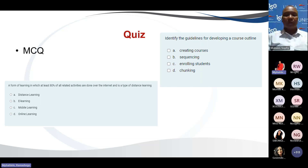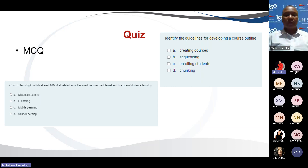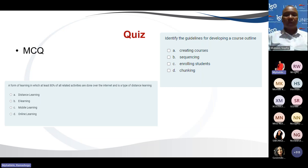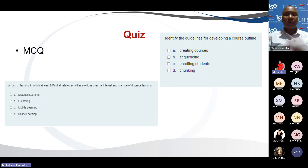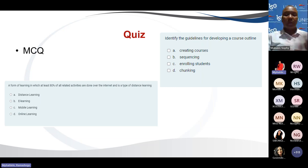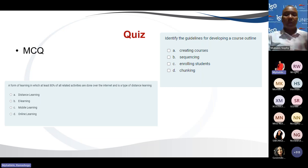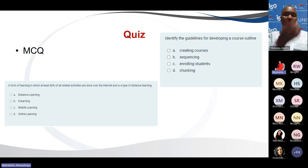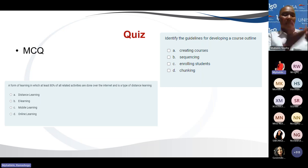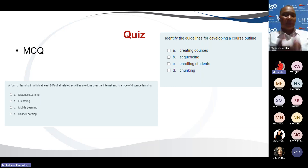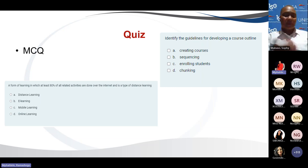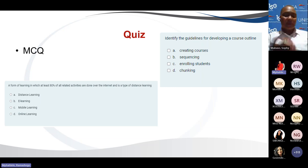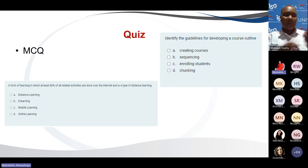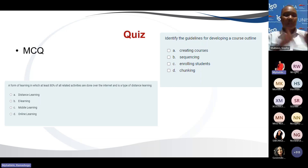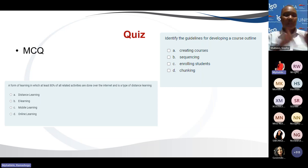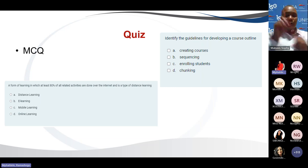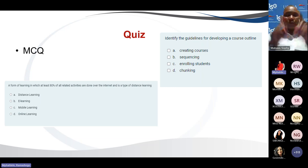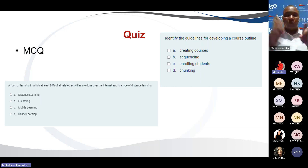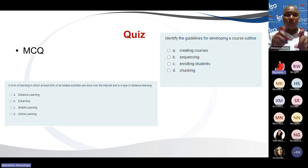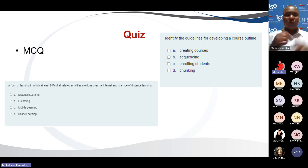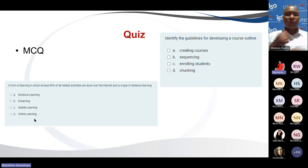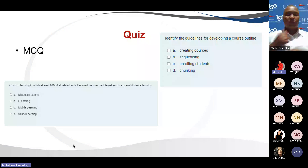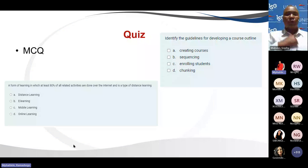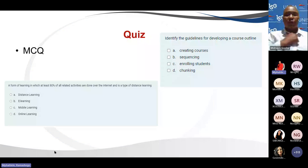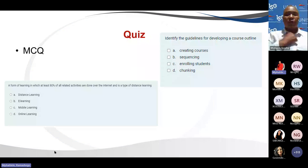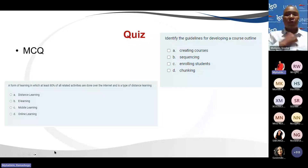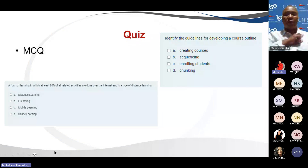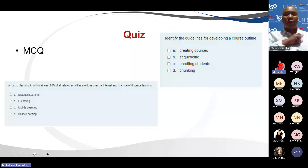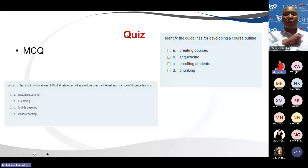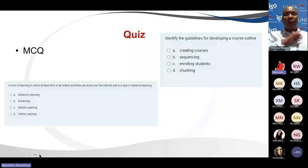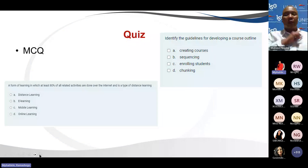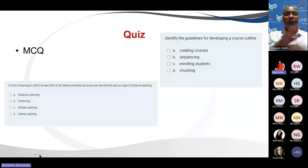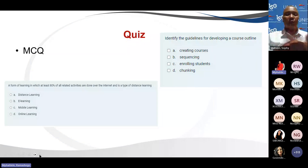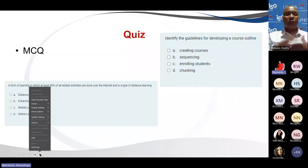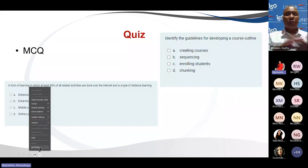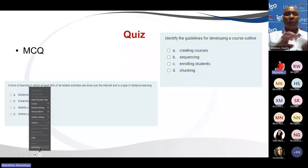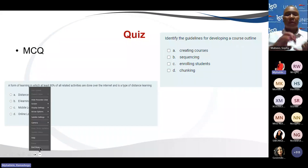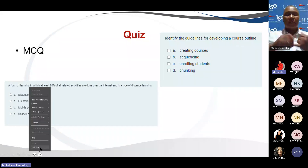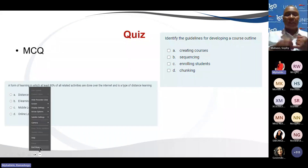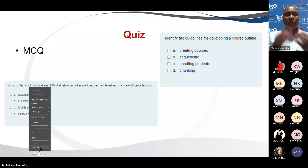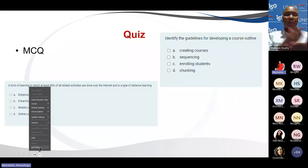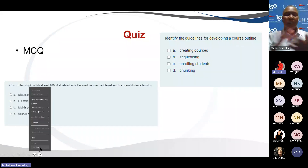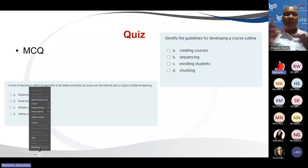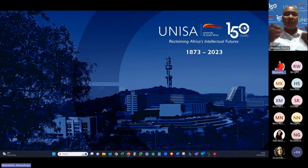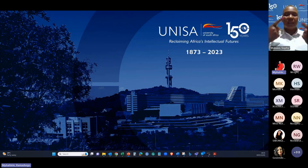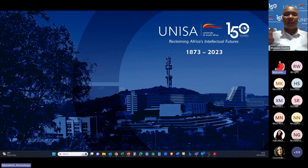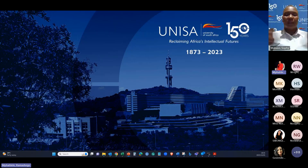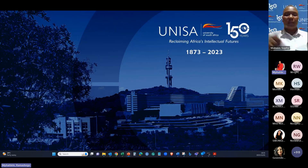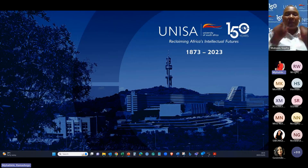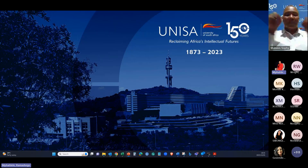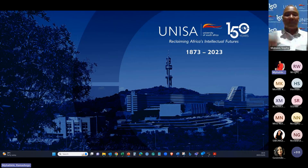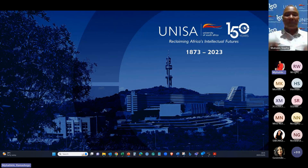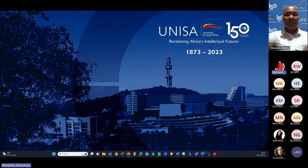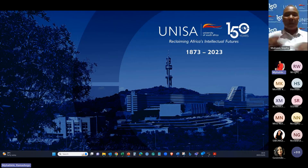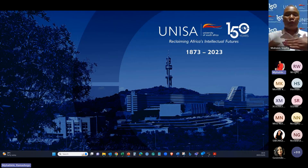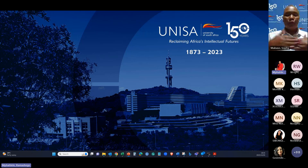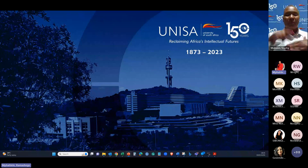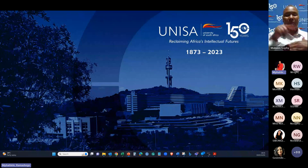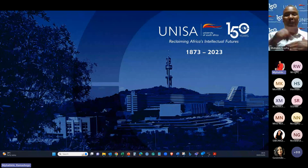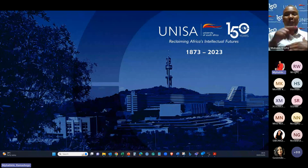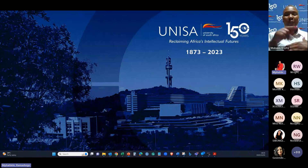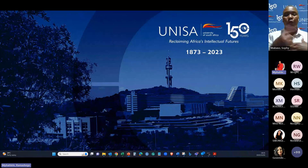essay type questions. Sorry because I'm trying to share a different screen now. I am closing